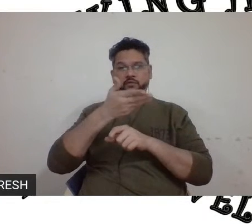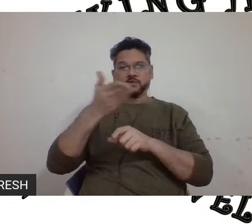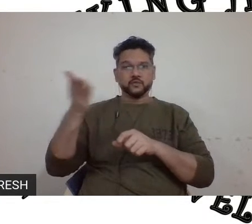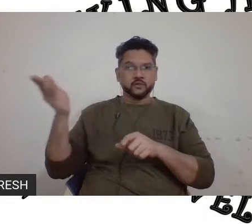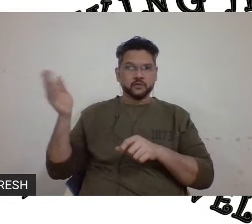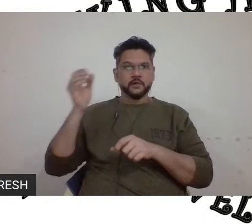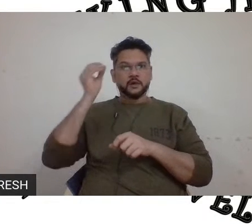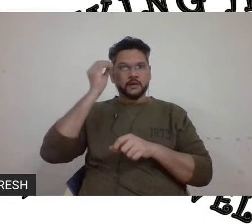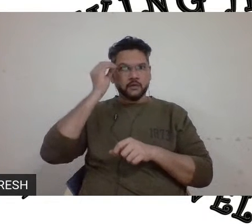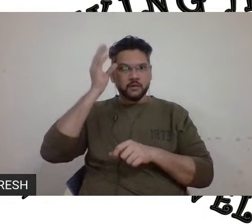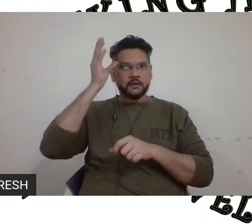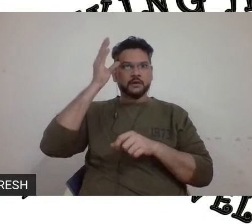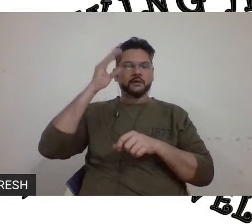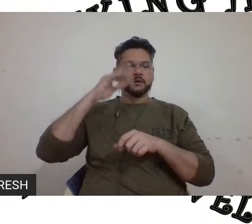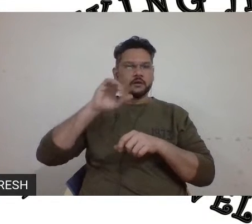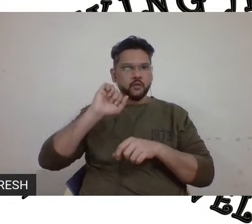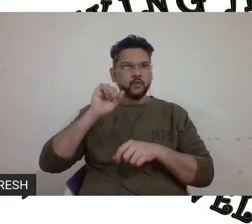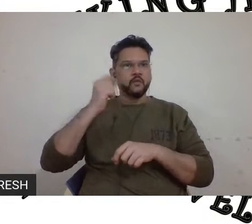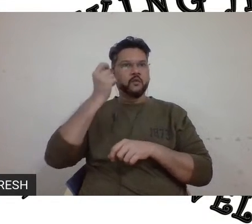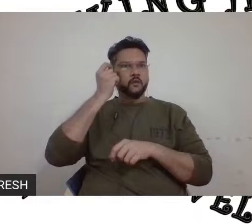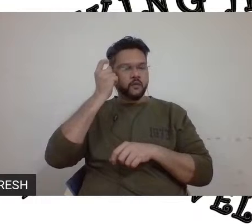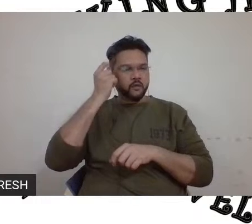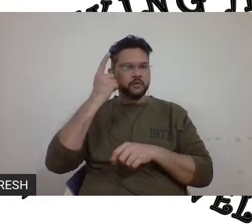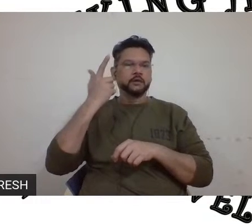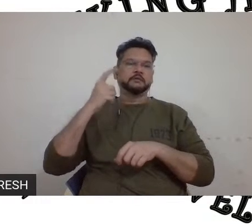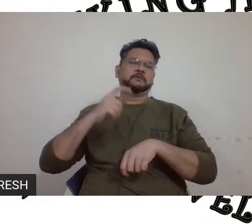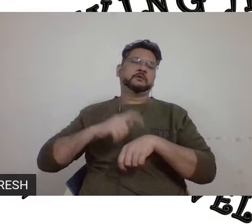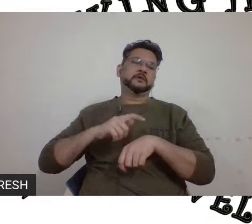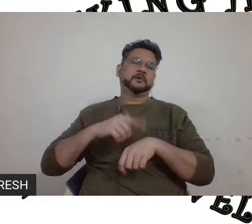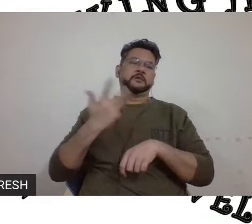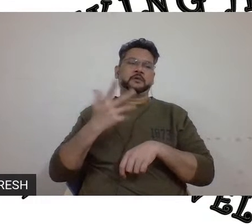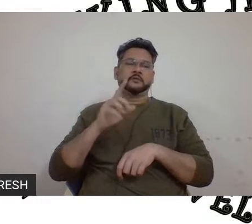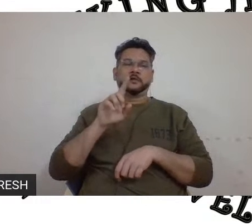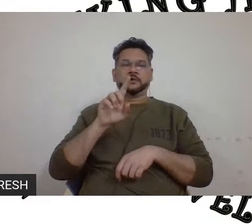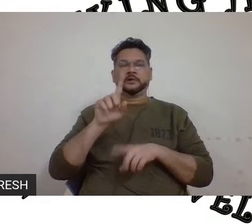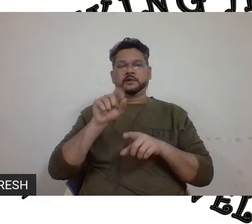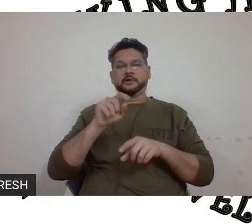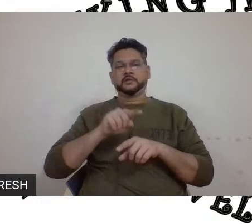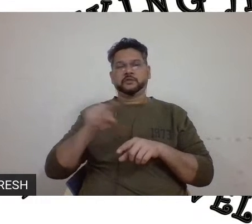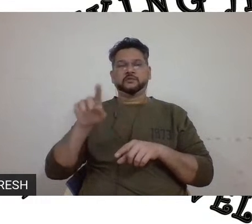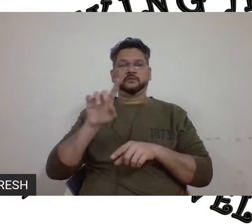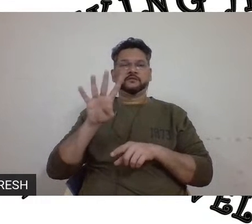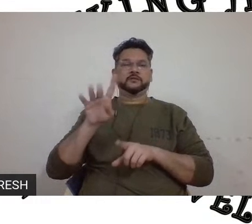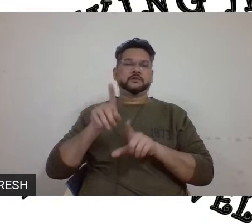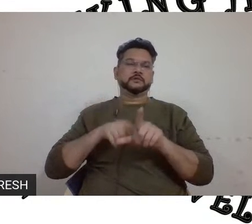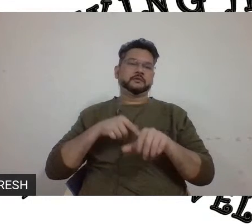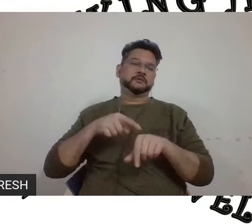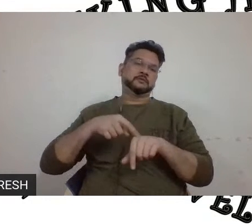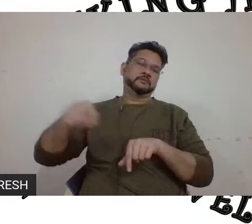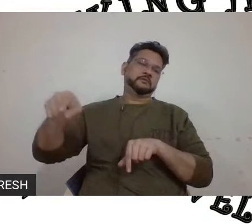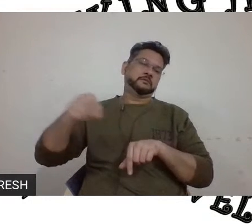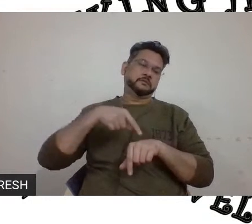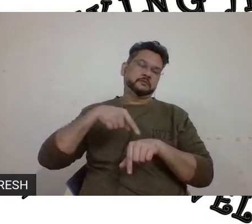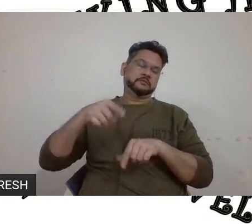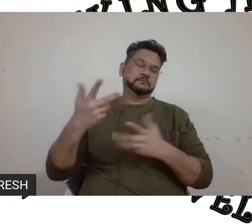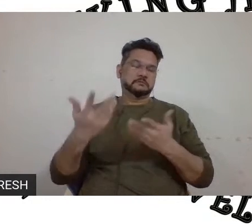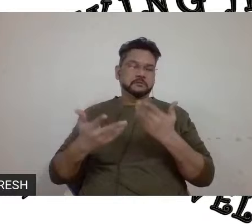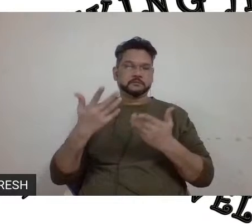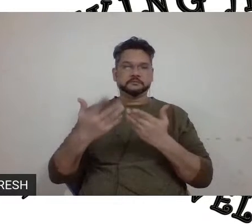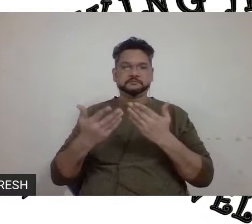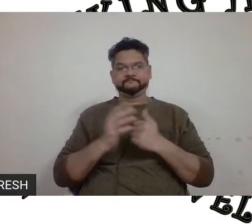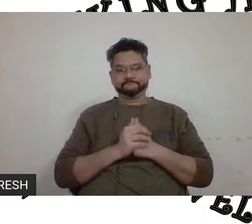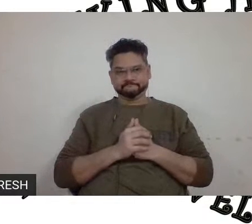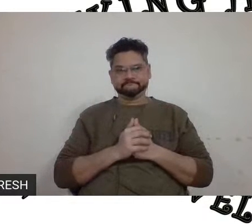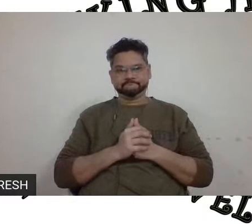to keep the person with disabilities in the mainstream of their workforce. Thank you to